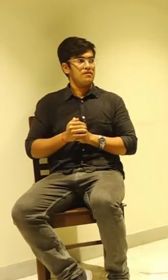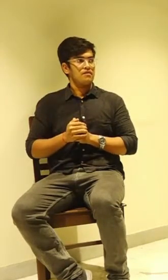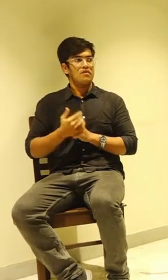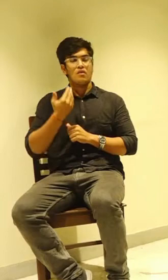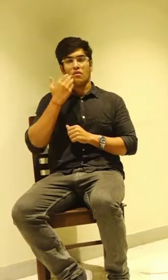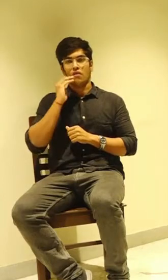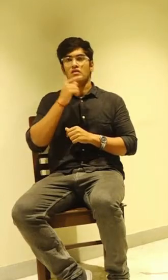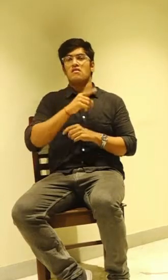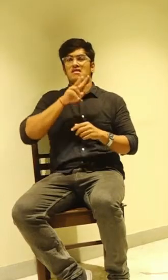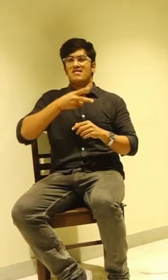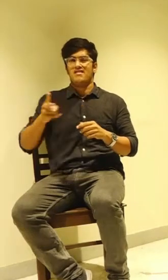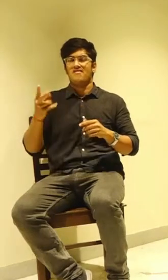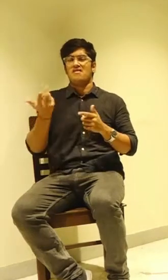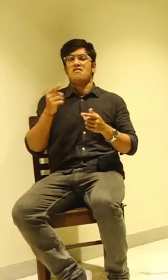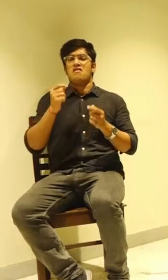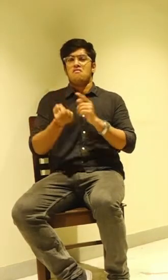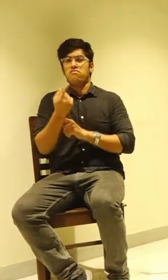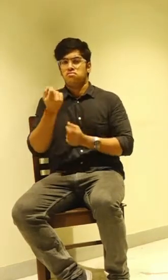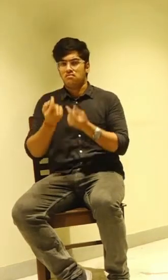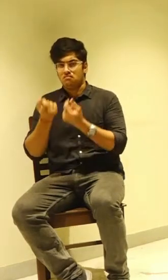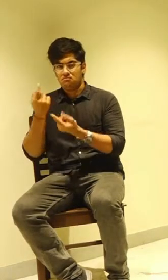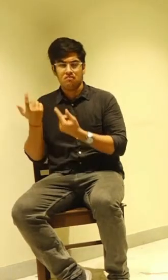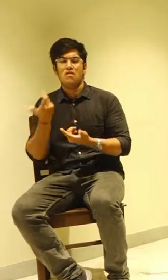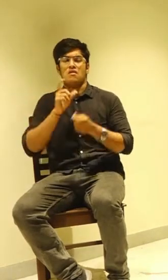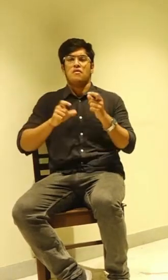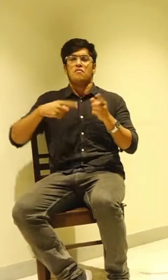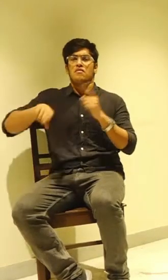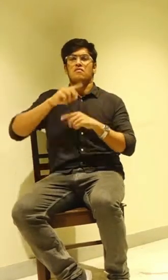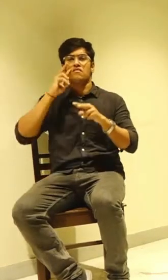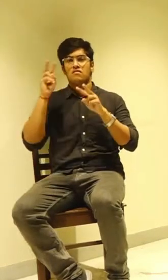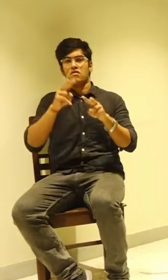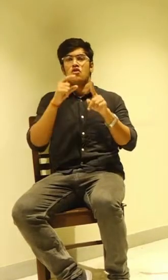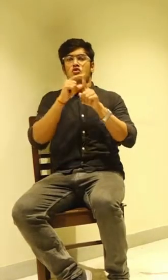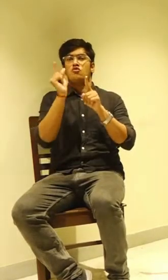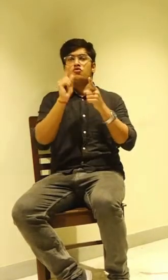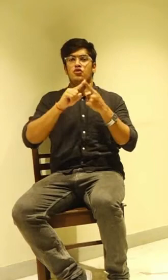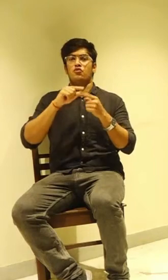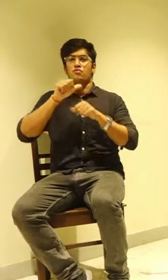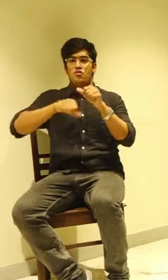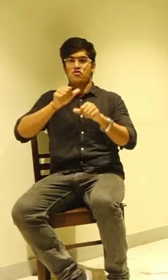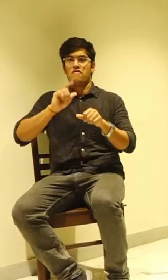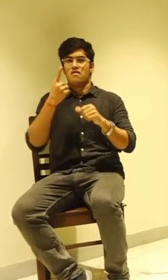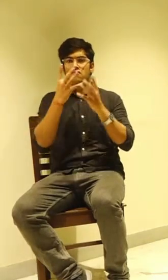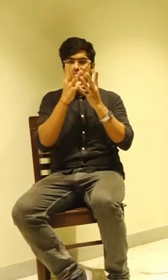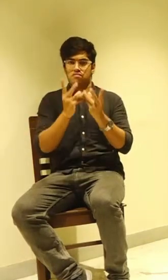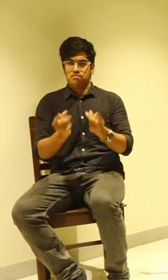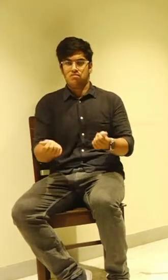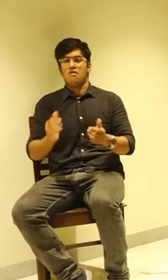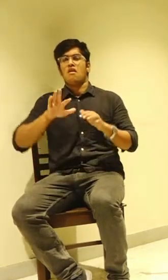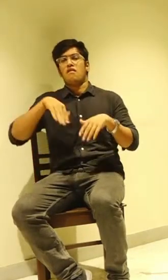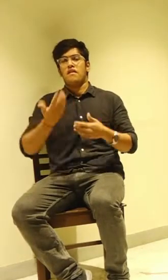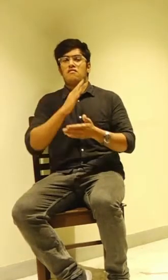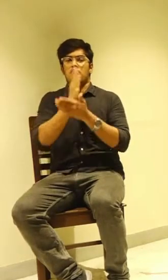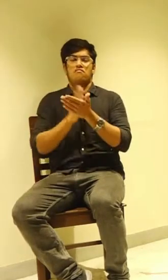series of coincidences and a series of events, due process is first watered down, and then finally it is removed entirely from